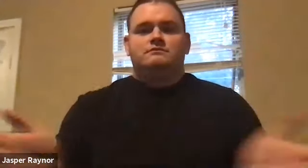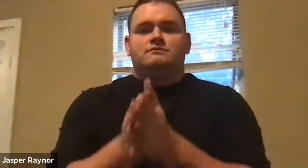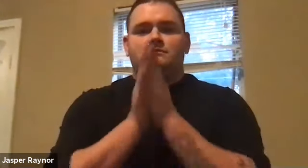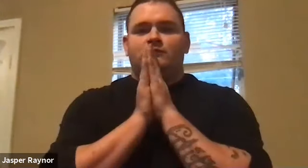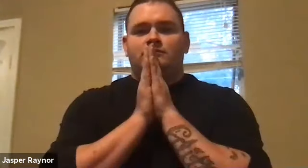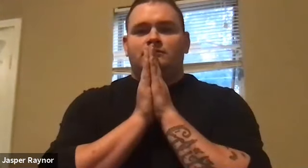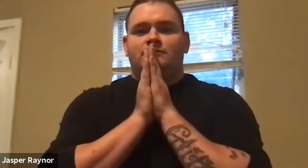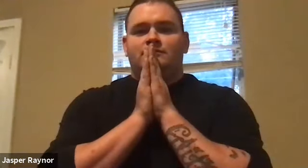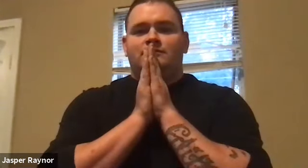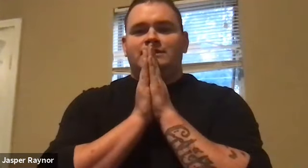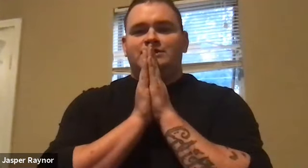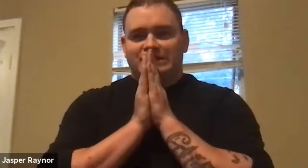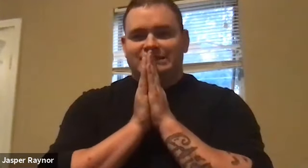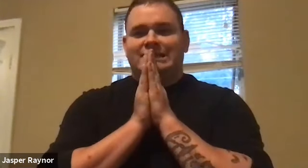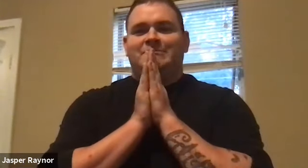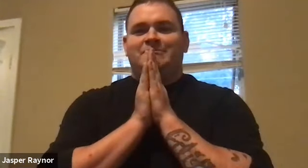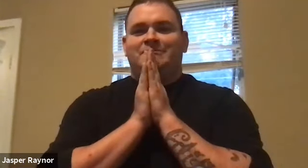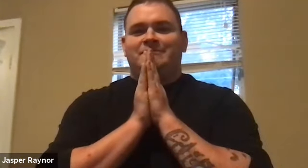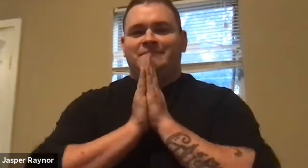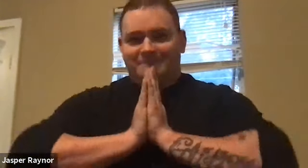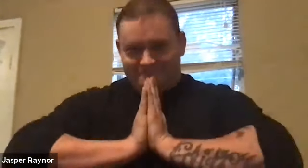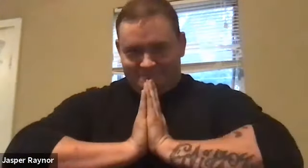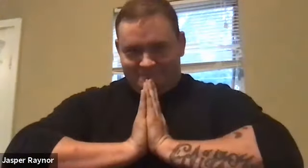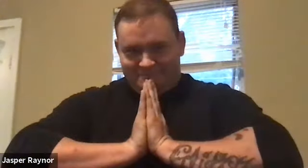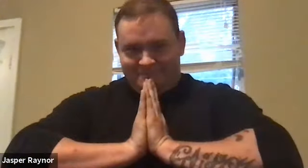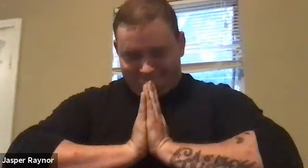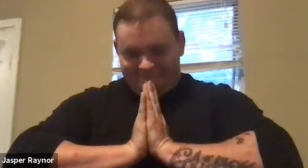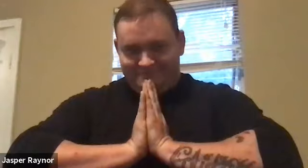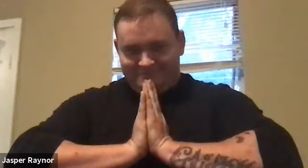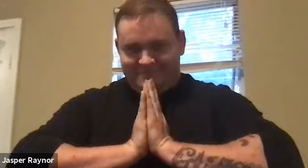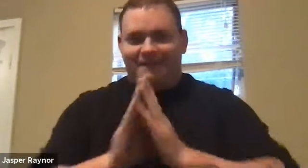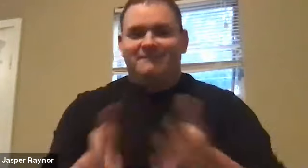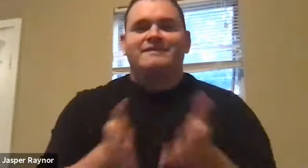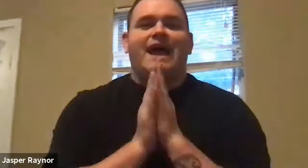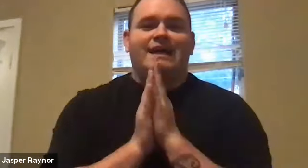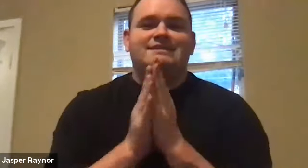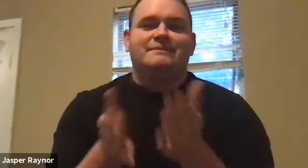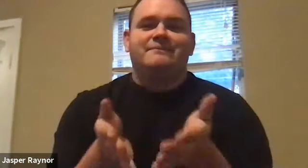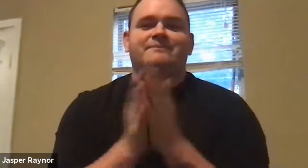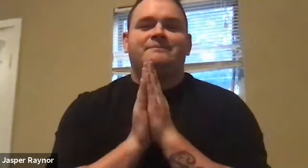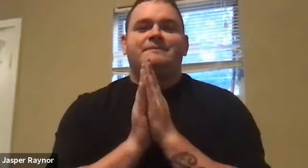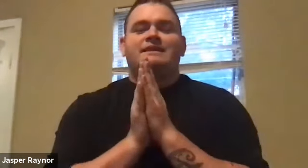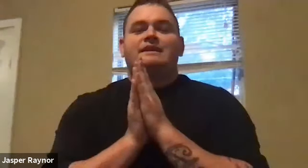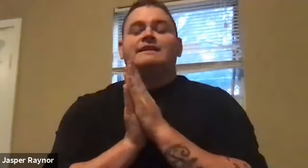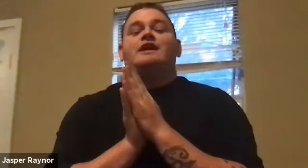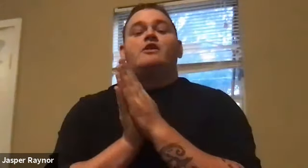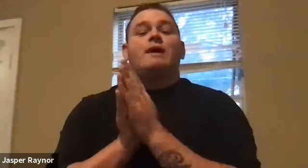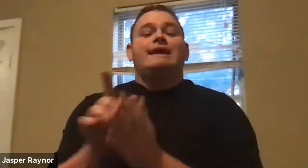and in Jesus' name. That's like pray. Yeah. Ask. The other way